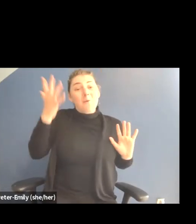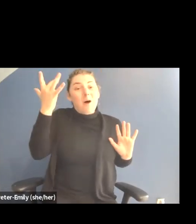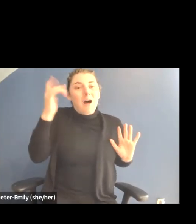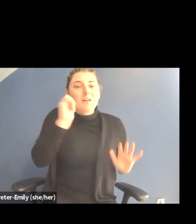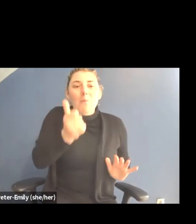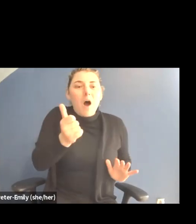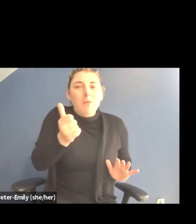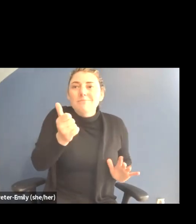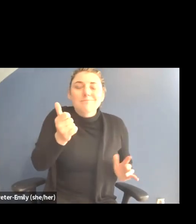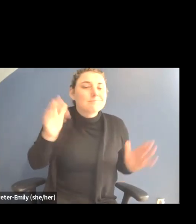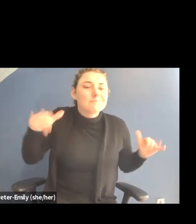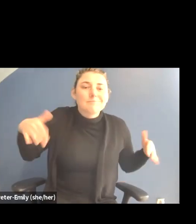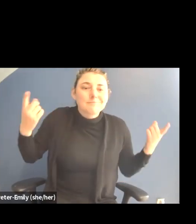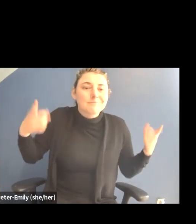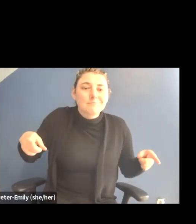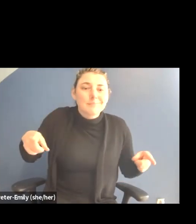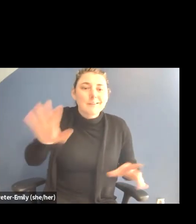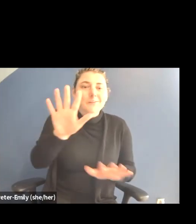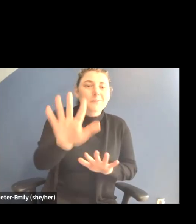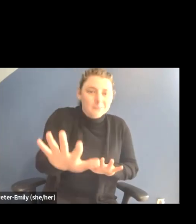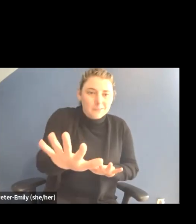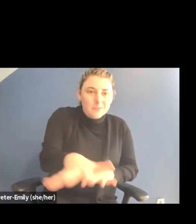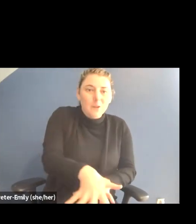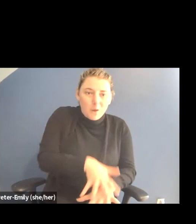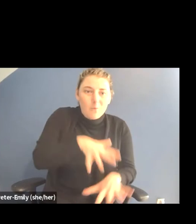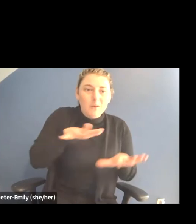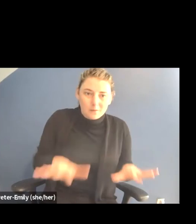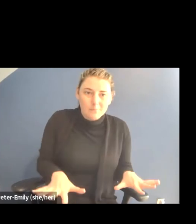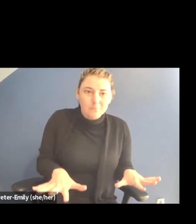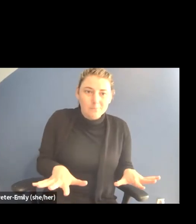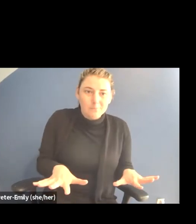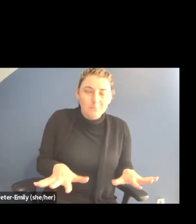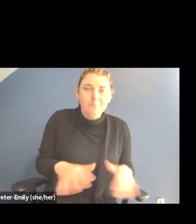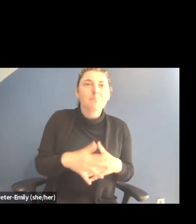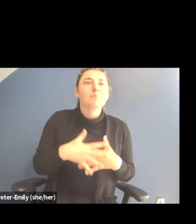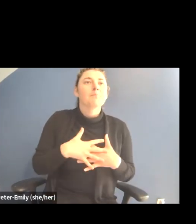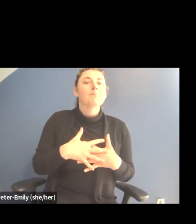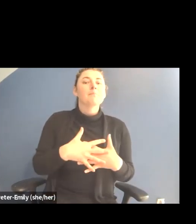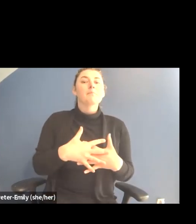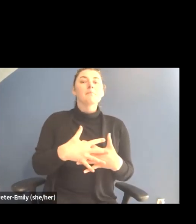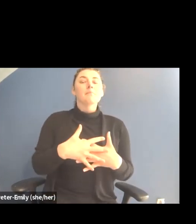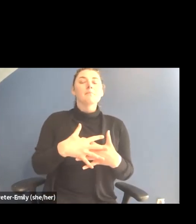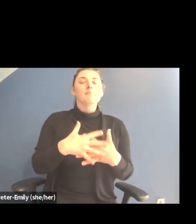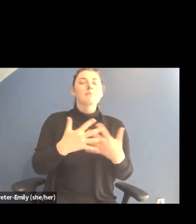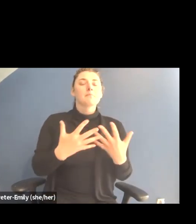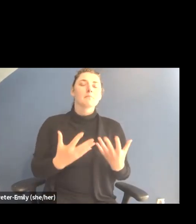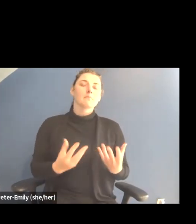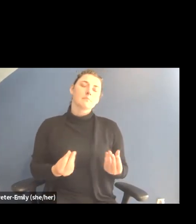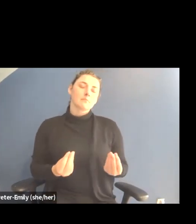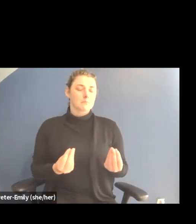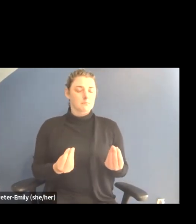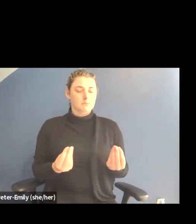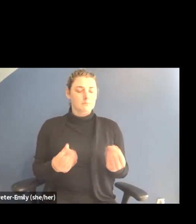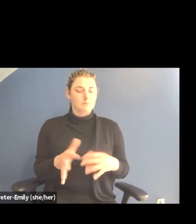tomorrow ain't here yet, so slow down, breathe softly,